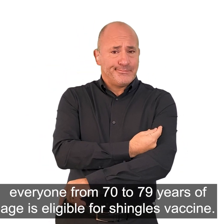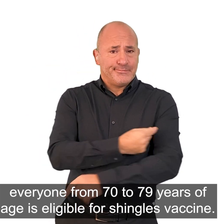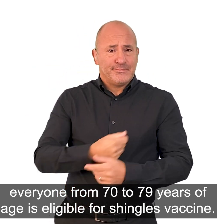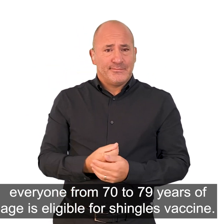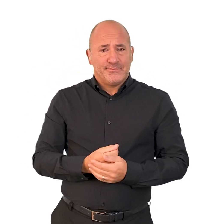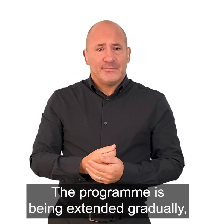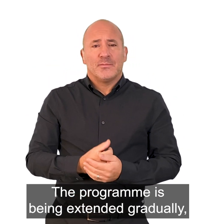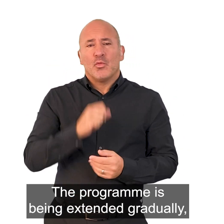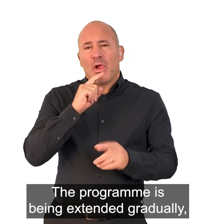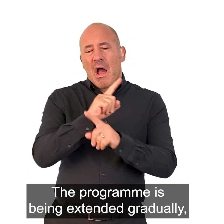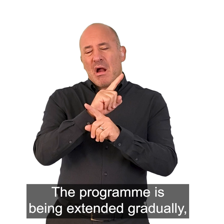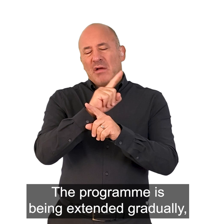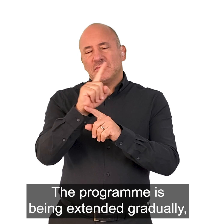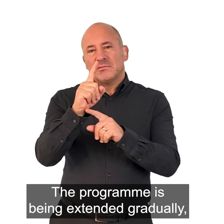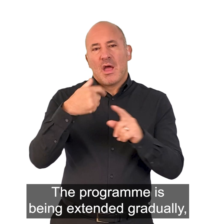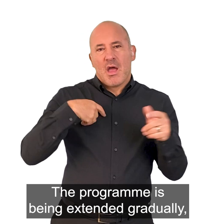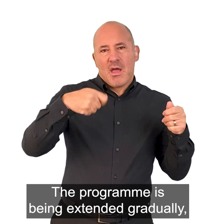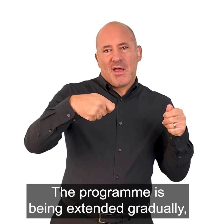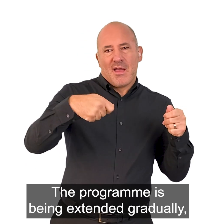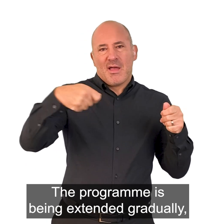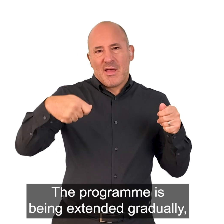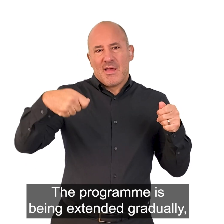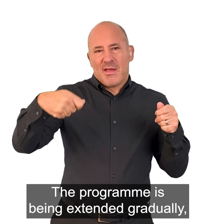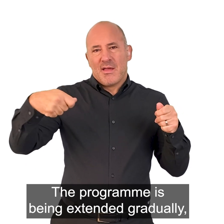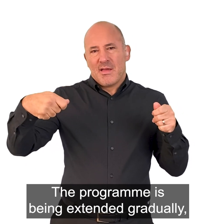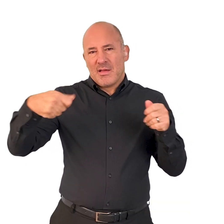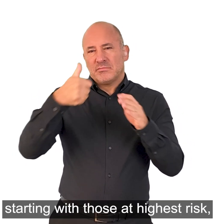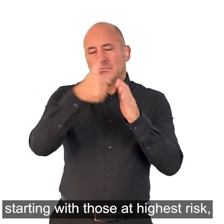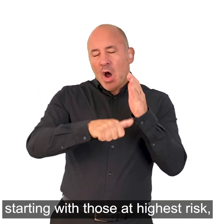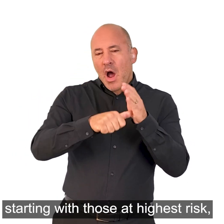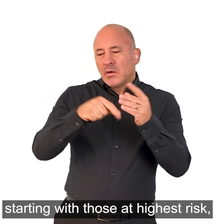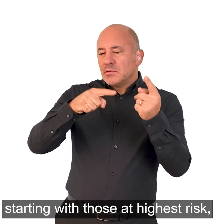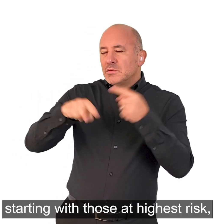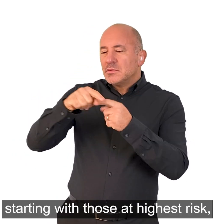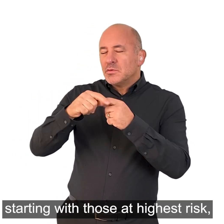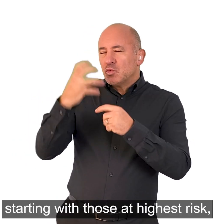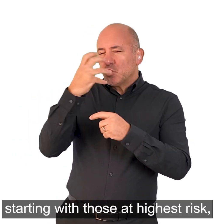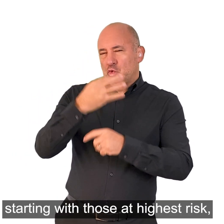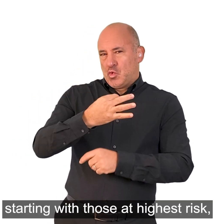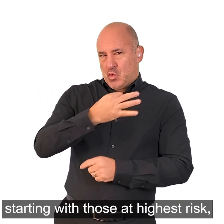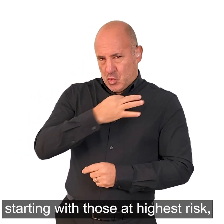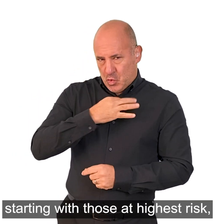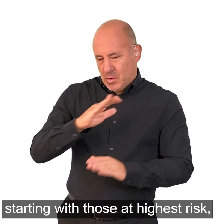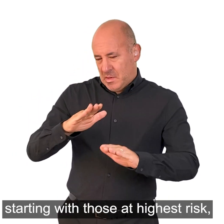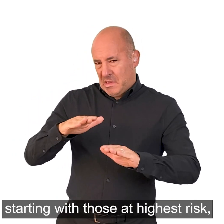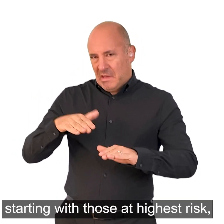vaccine. The programme is being extended gradually, starting with those at highest risk,